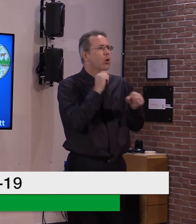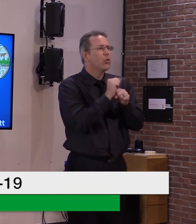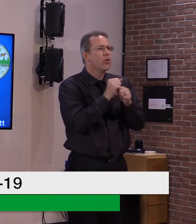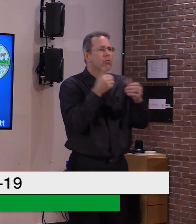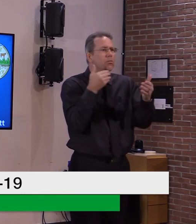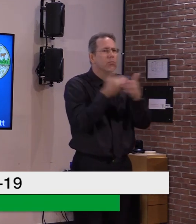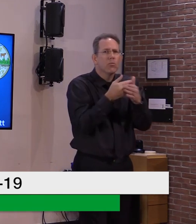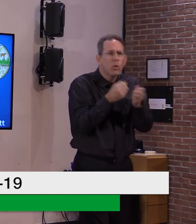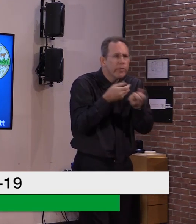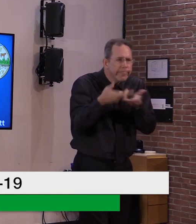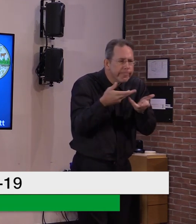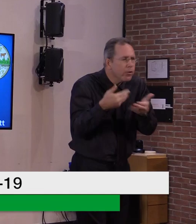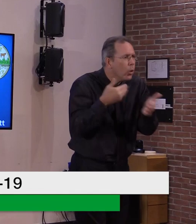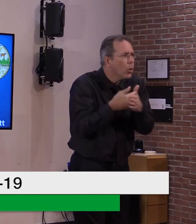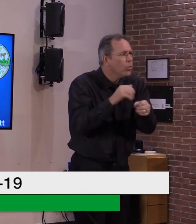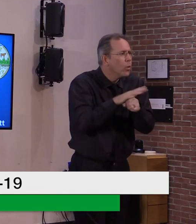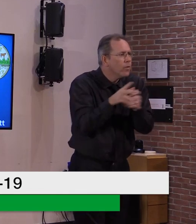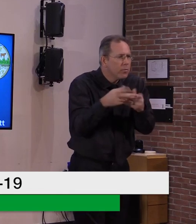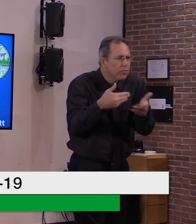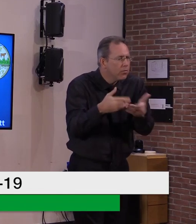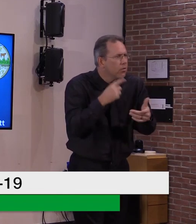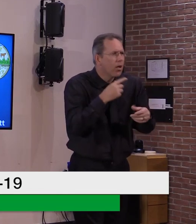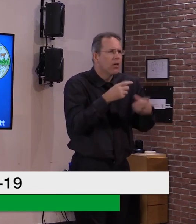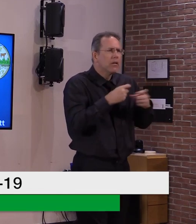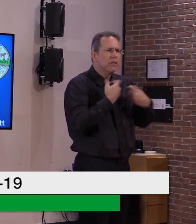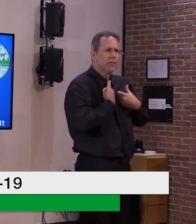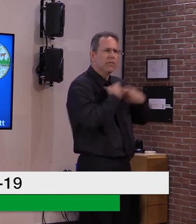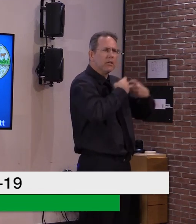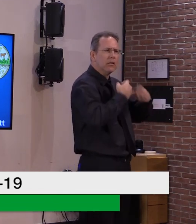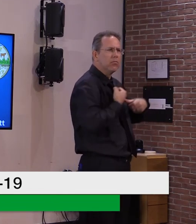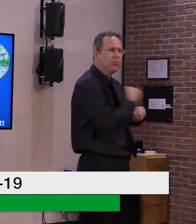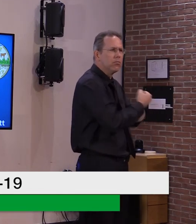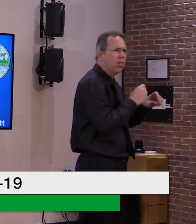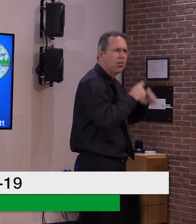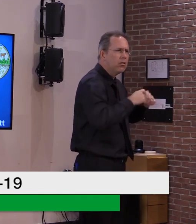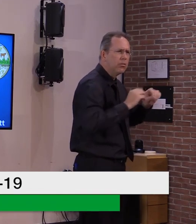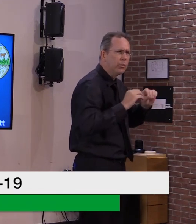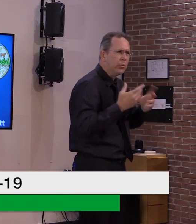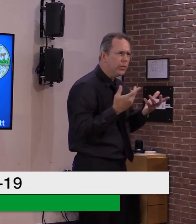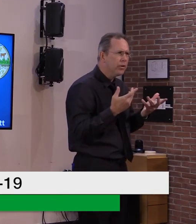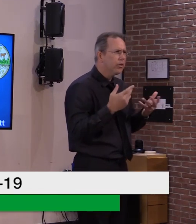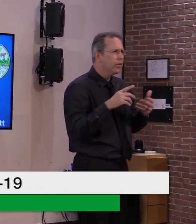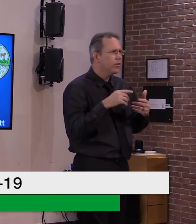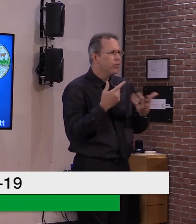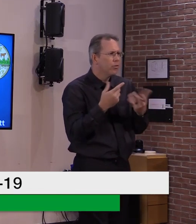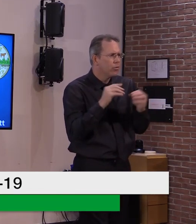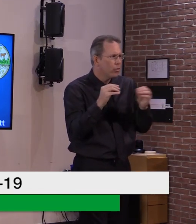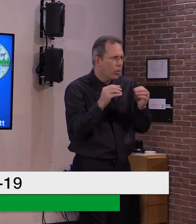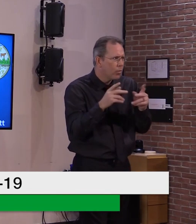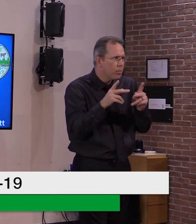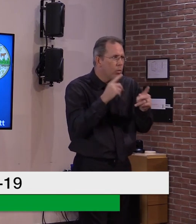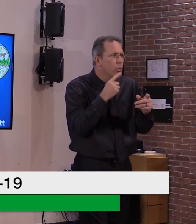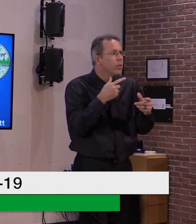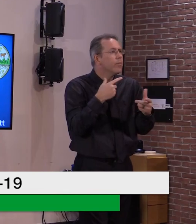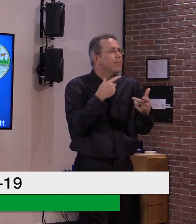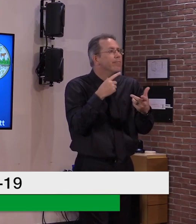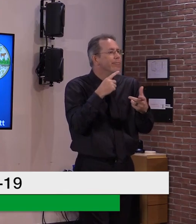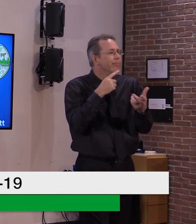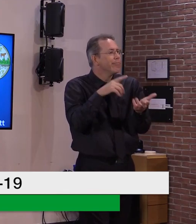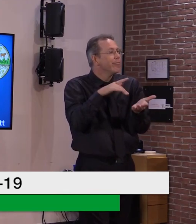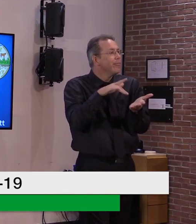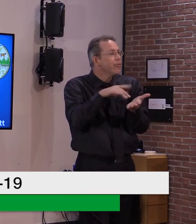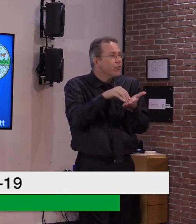unless they experience symptoms the only people getting tested with any regularity are the medical students because they're students